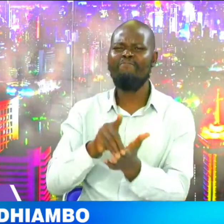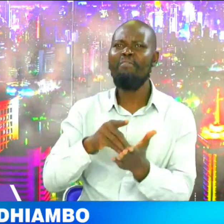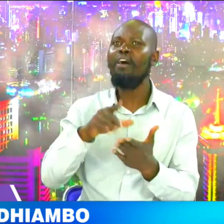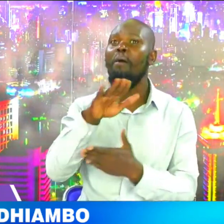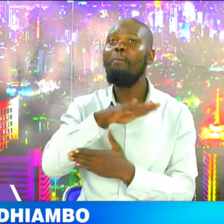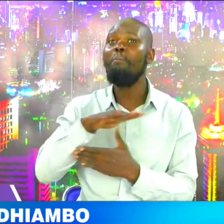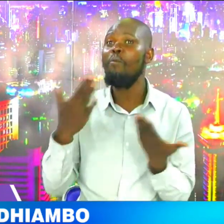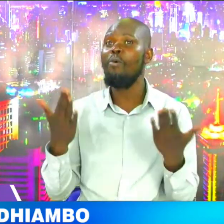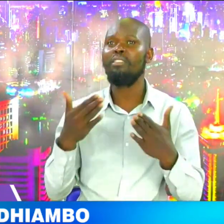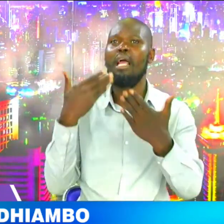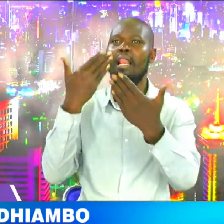County.